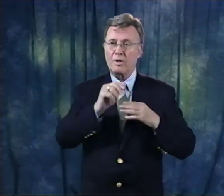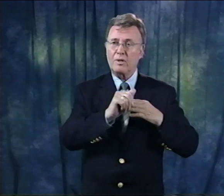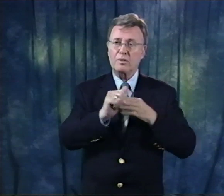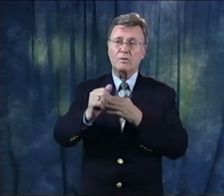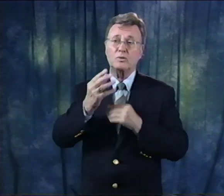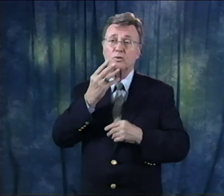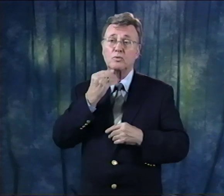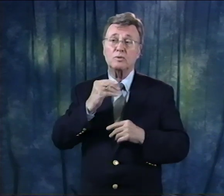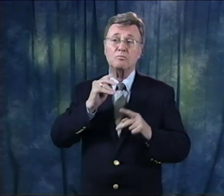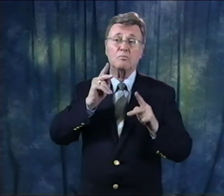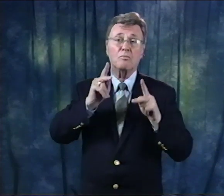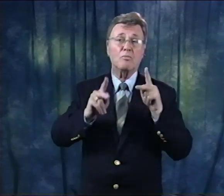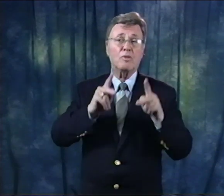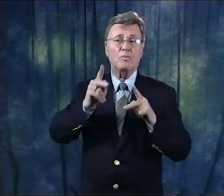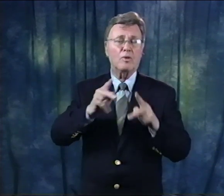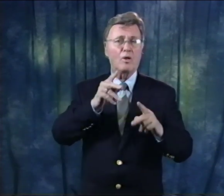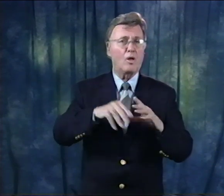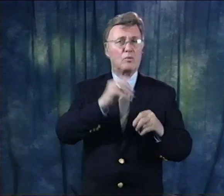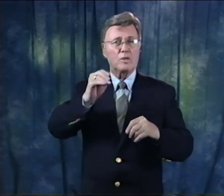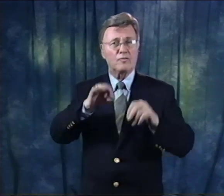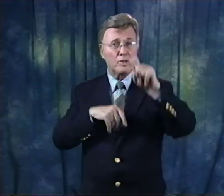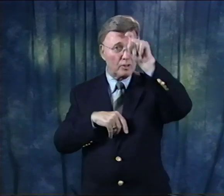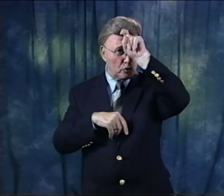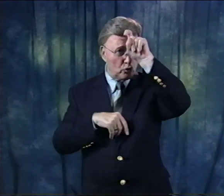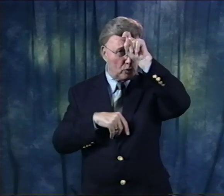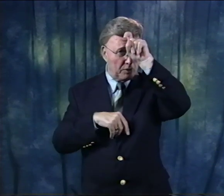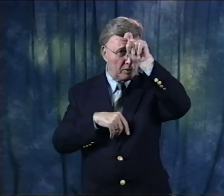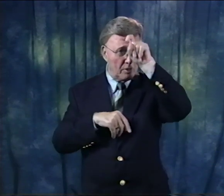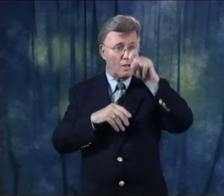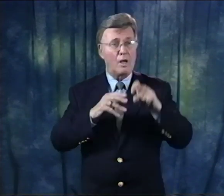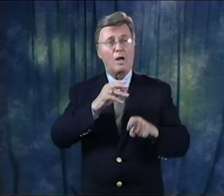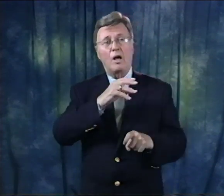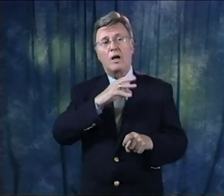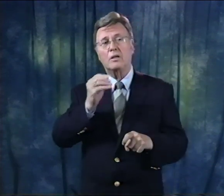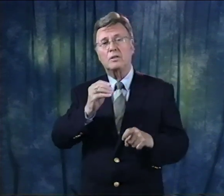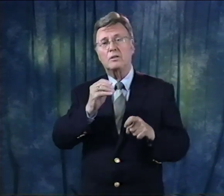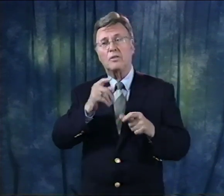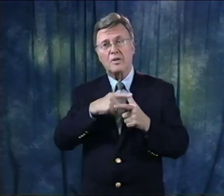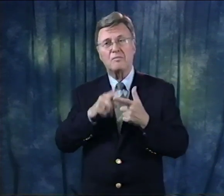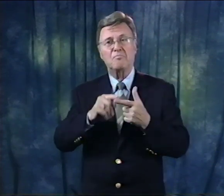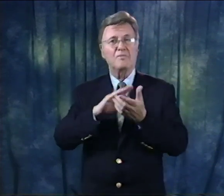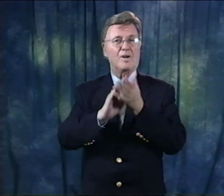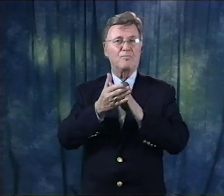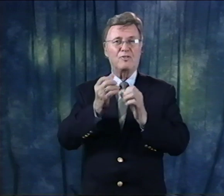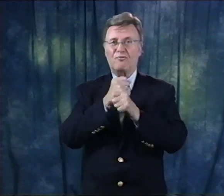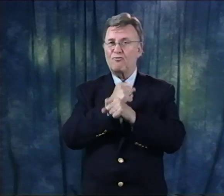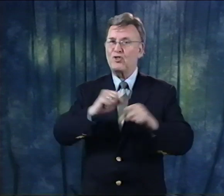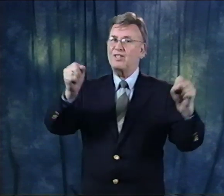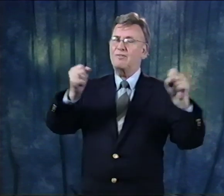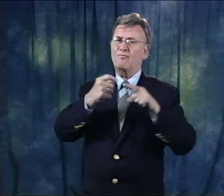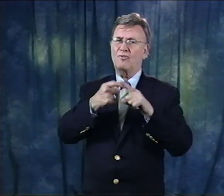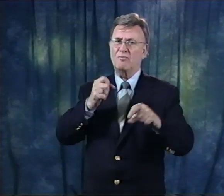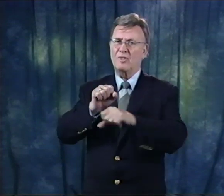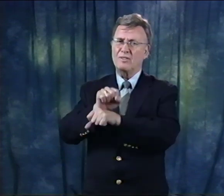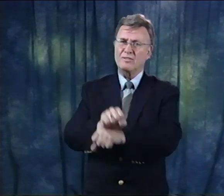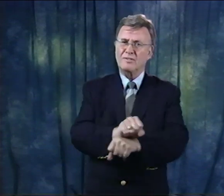who led the Jewish people out of Egypt and then became free from